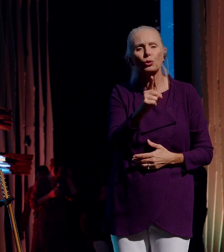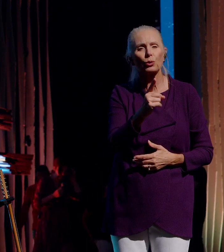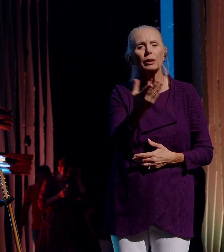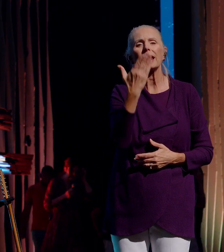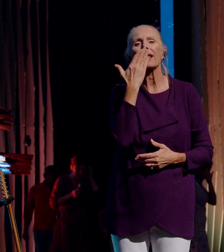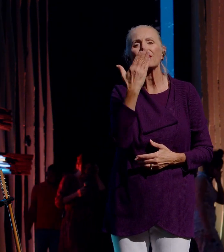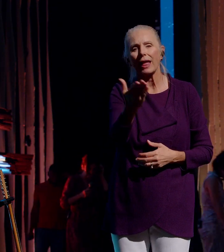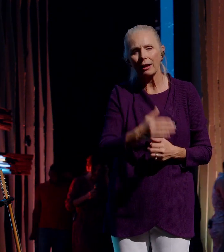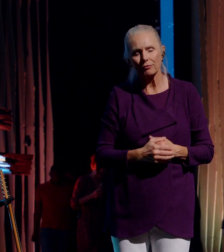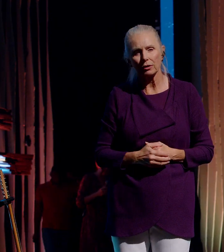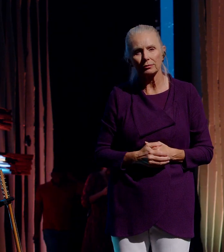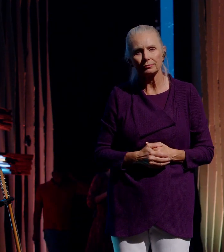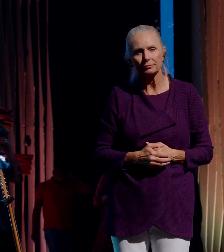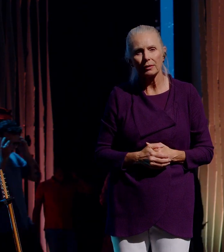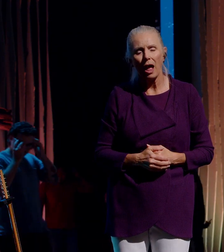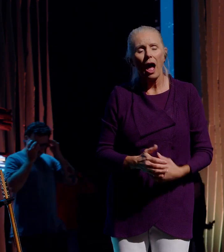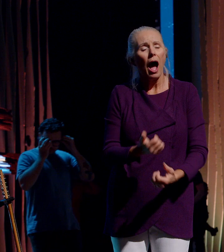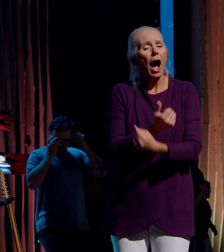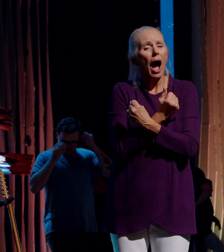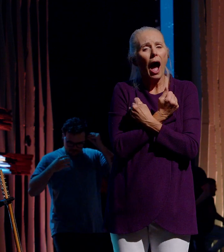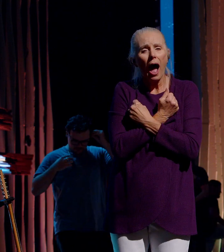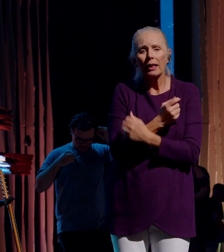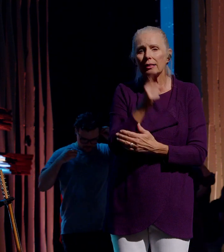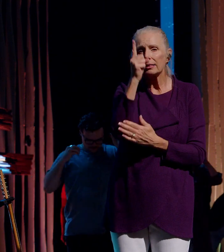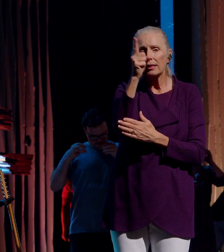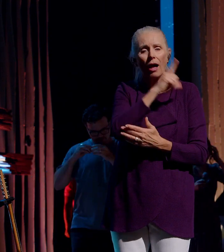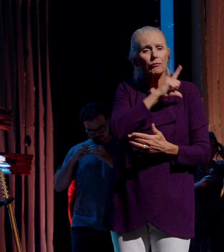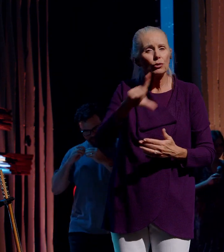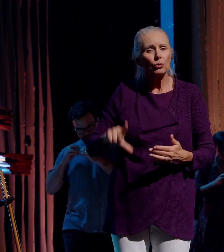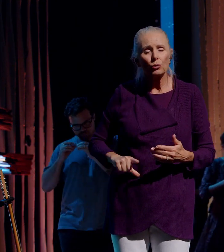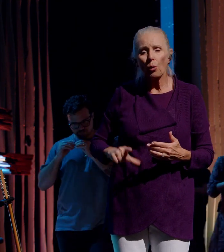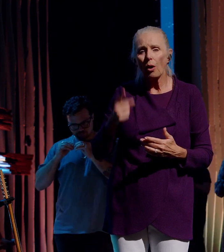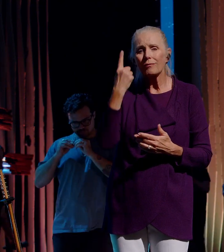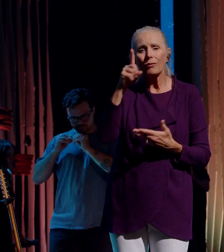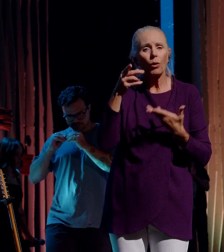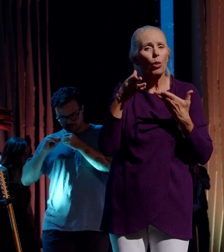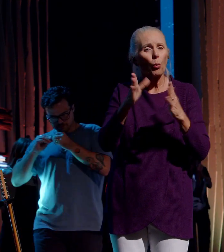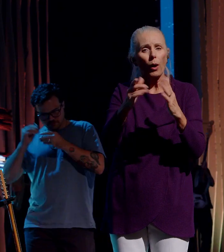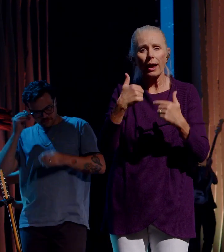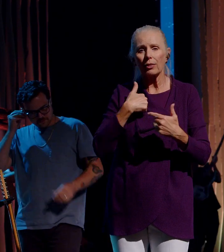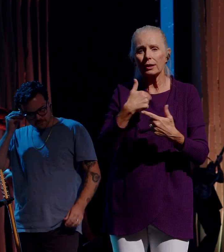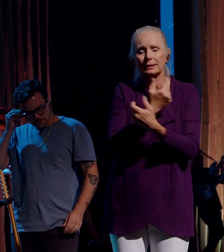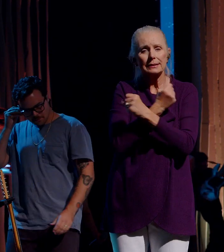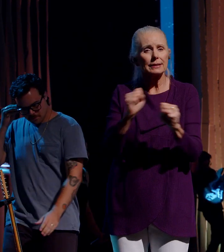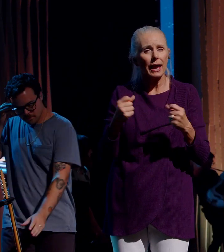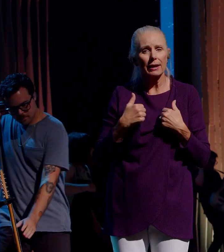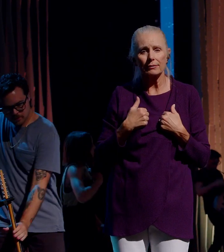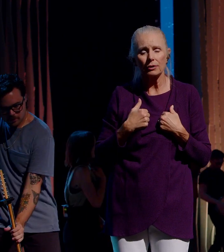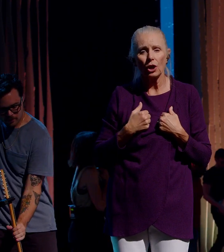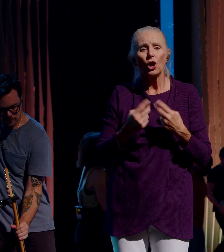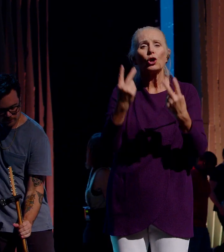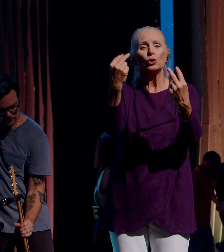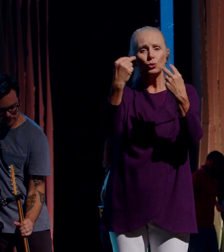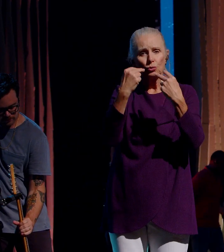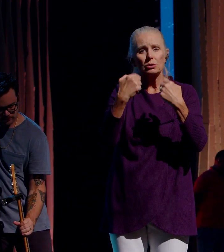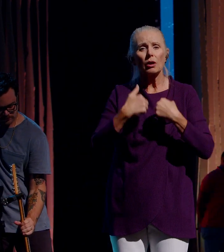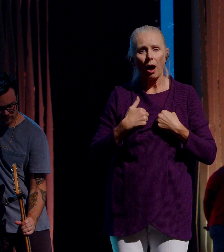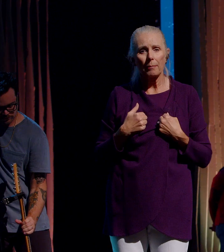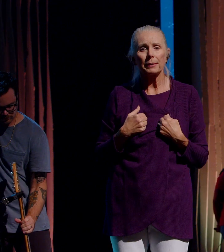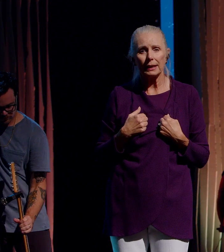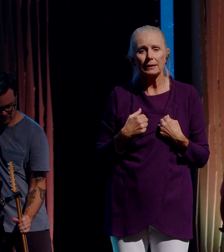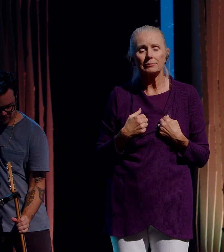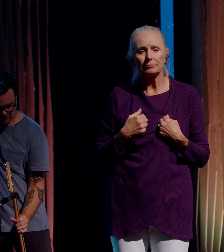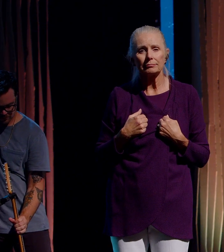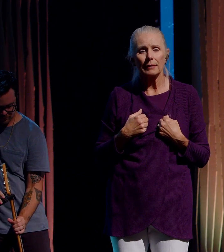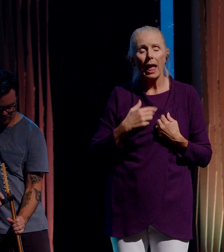God, I love you, Lord, because of the way that you have saved me, because of the way that you saw me